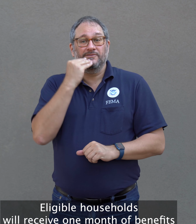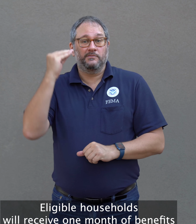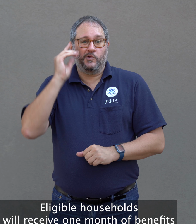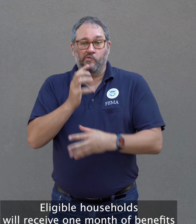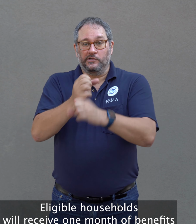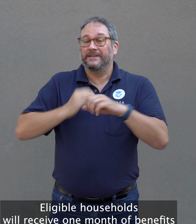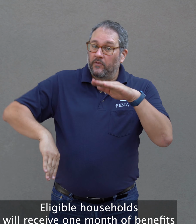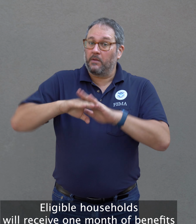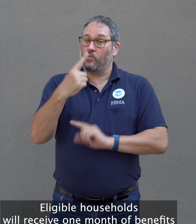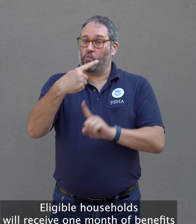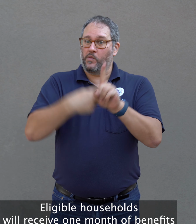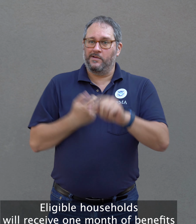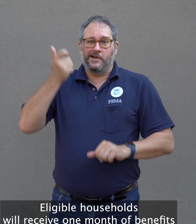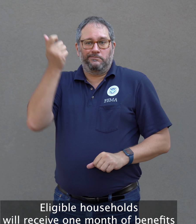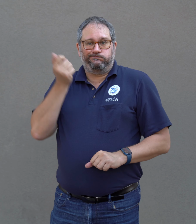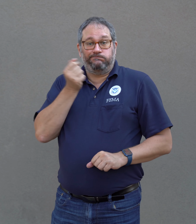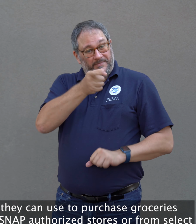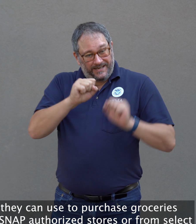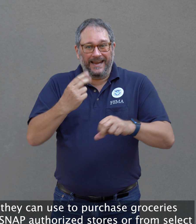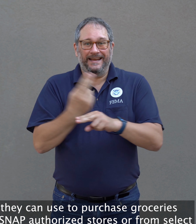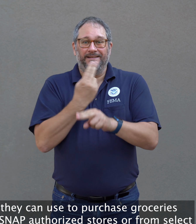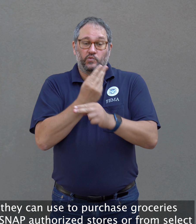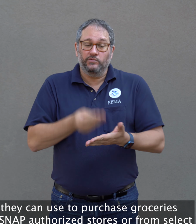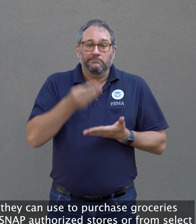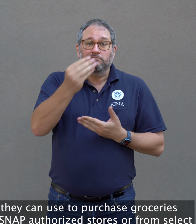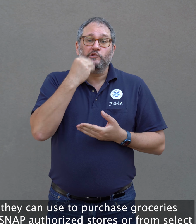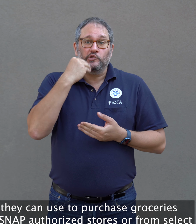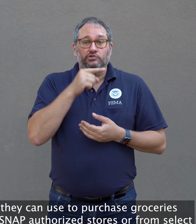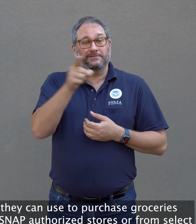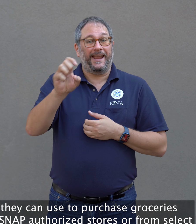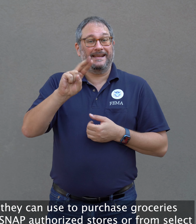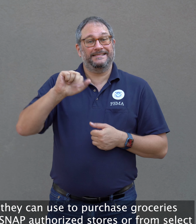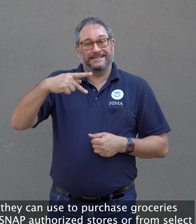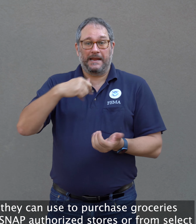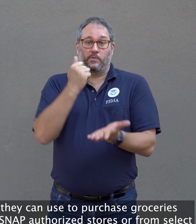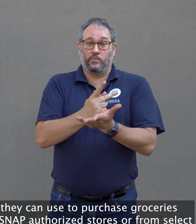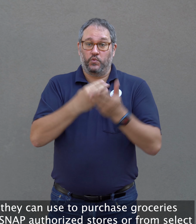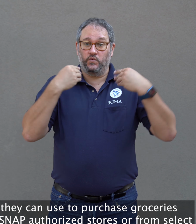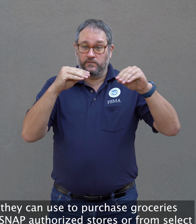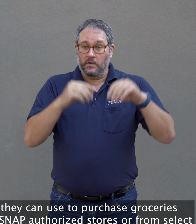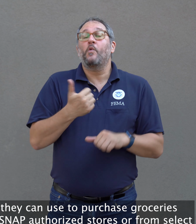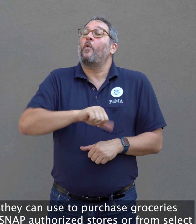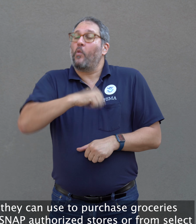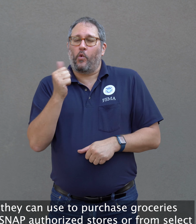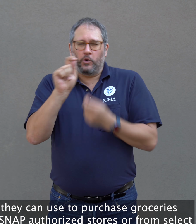will receive one month of benefits they can use to purchase groceries at SNAP authorized stores or from